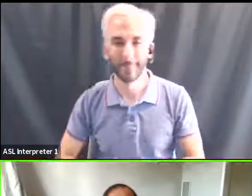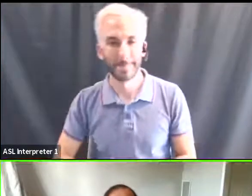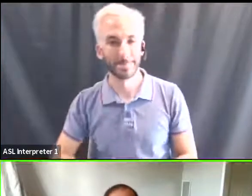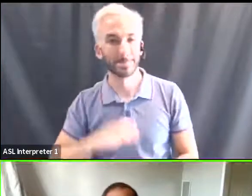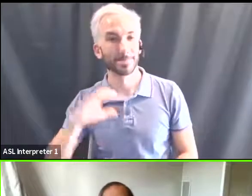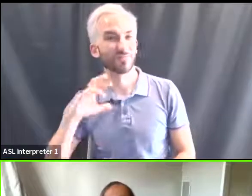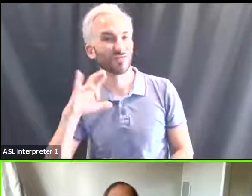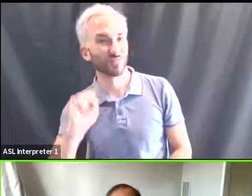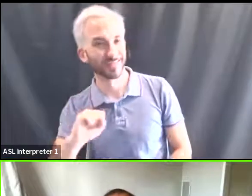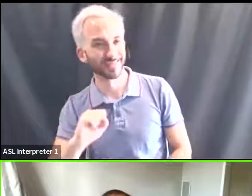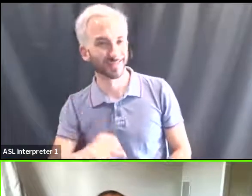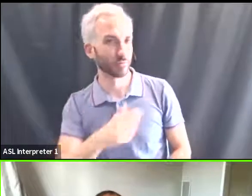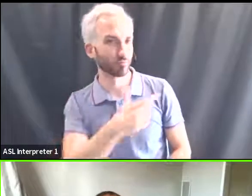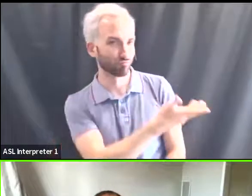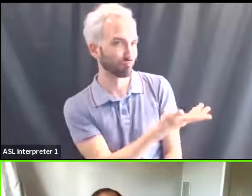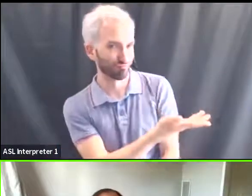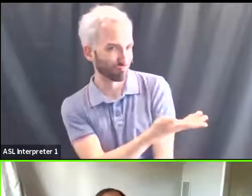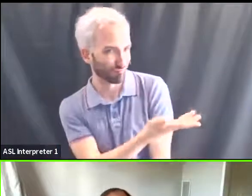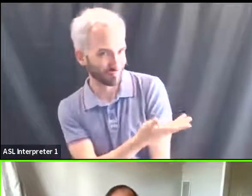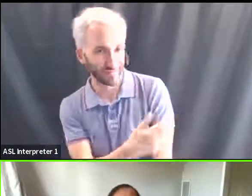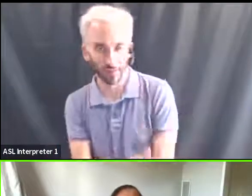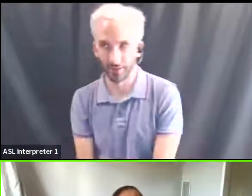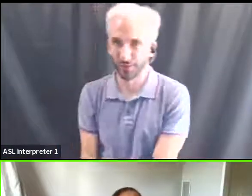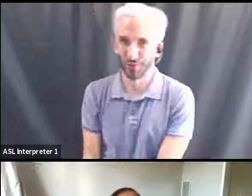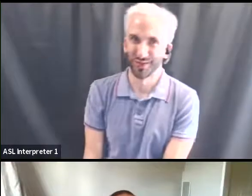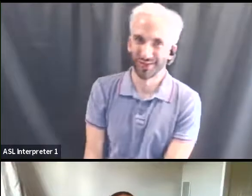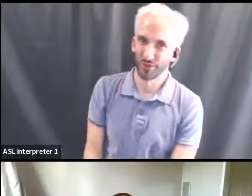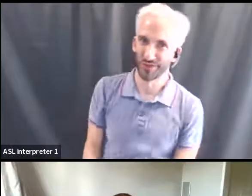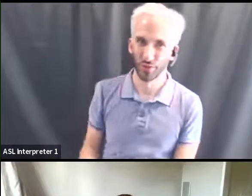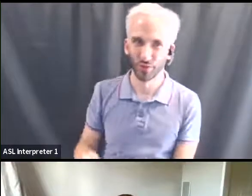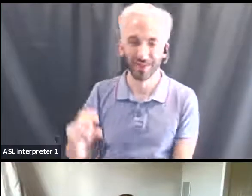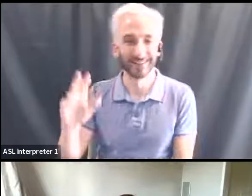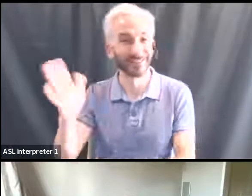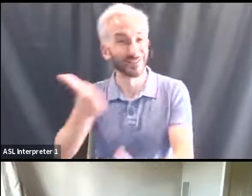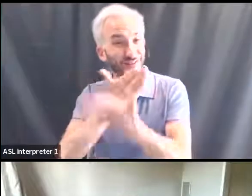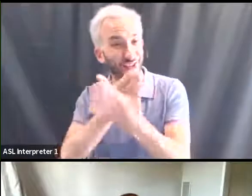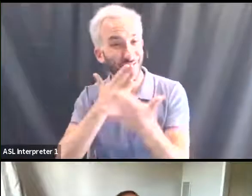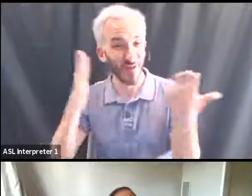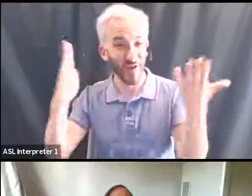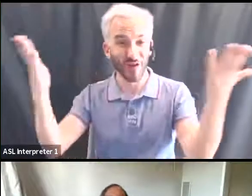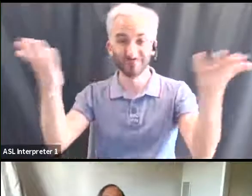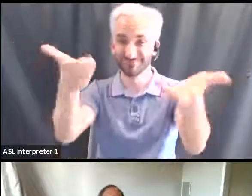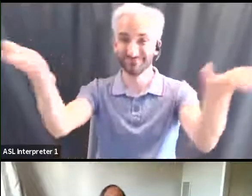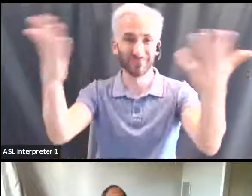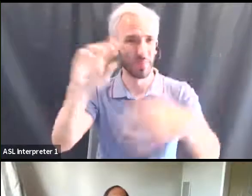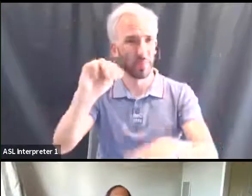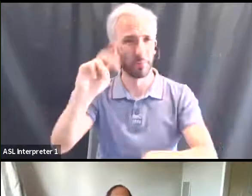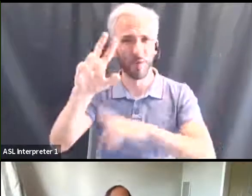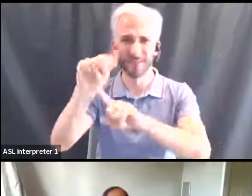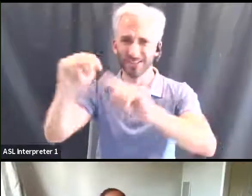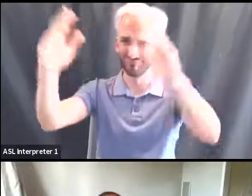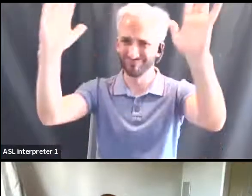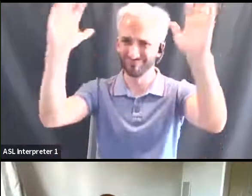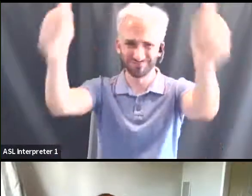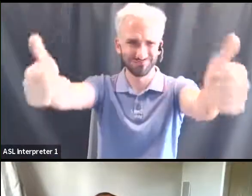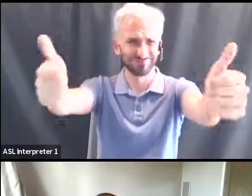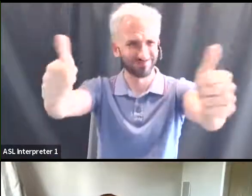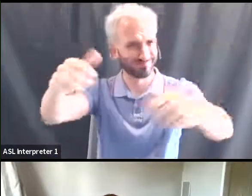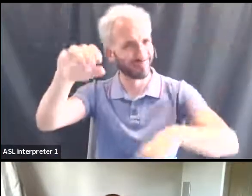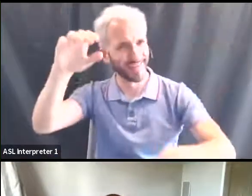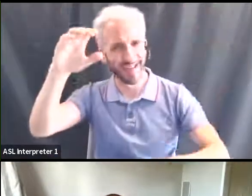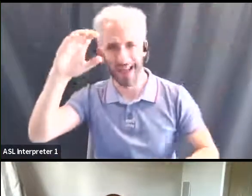Hi, everybody. You start. Okay. Thank you all so much. Thank you, Marvin. What a great MC. Thank you.